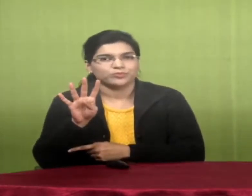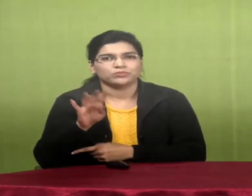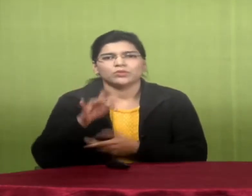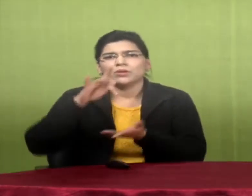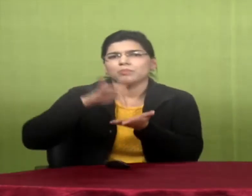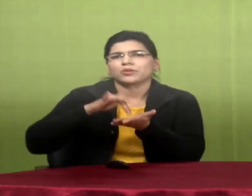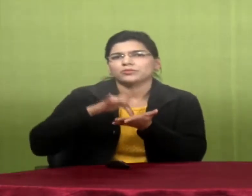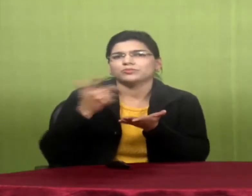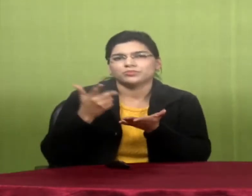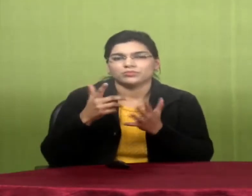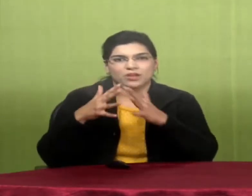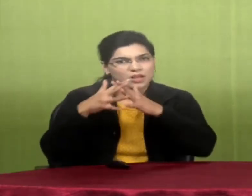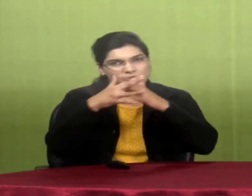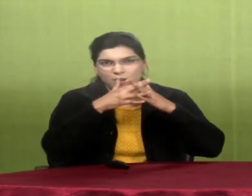26th March